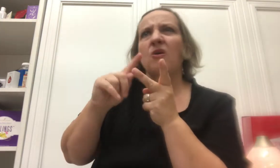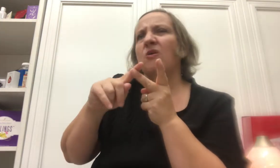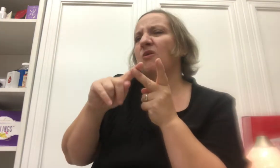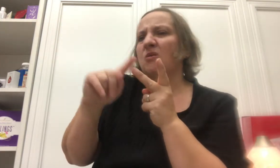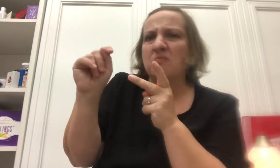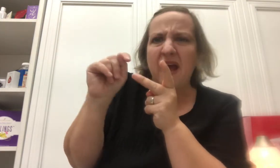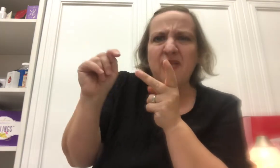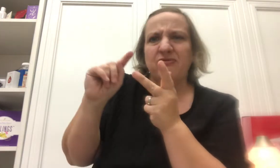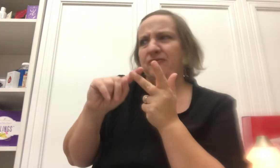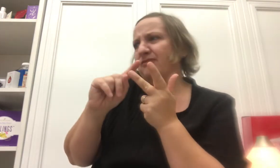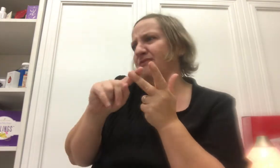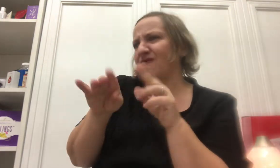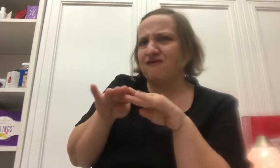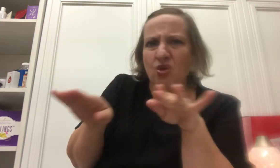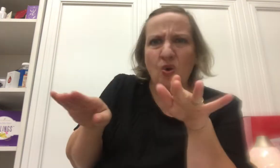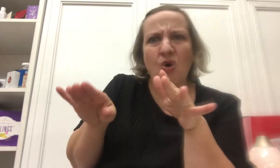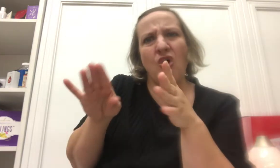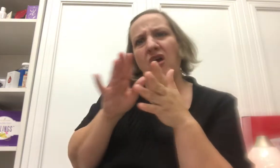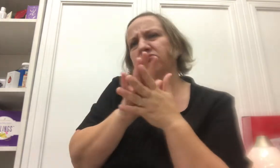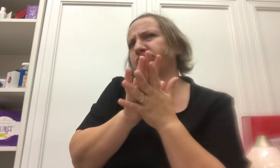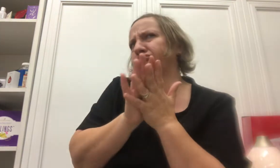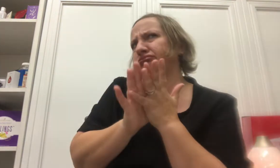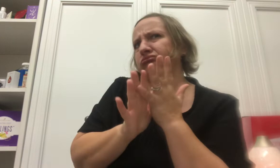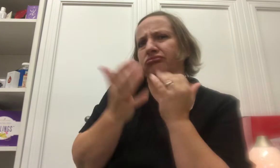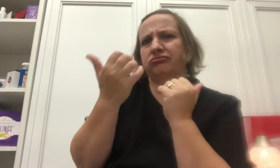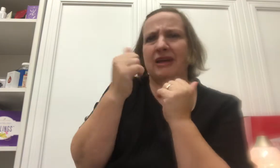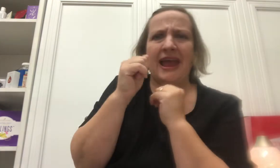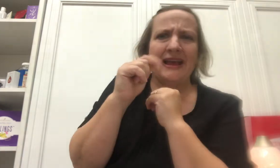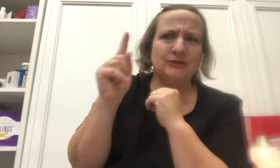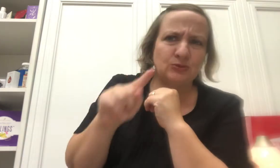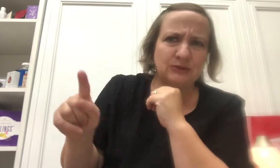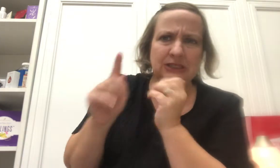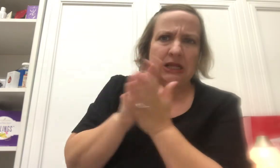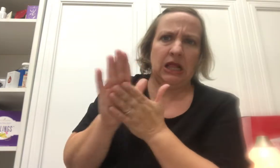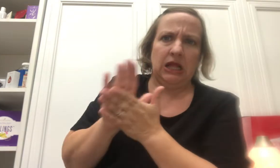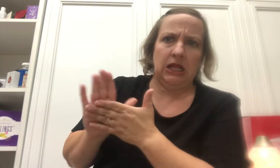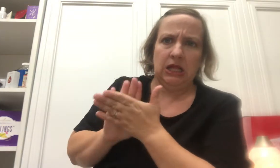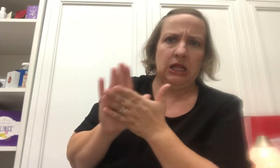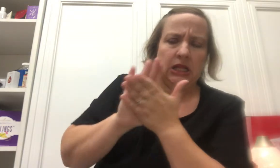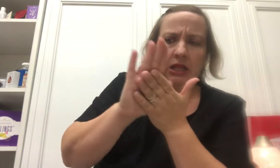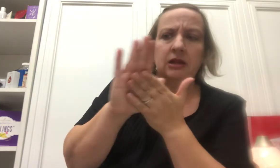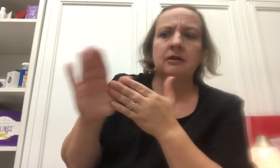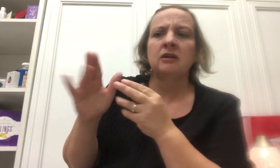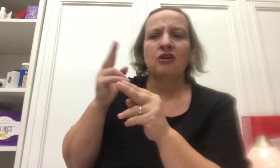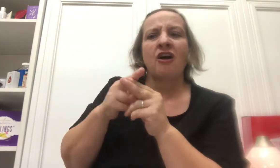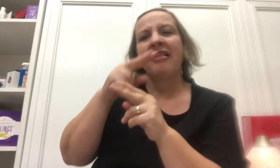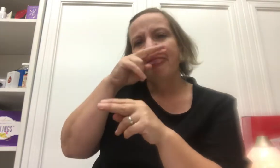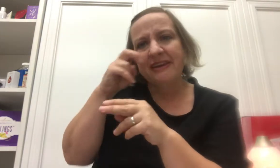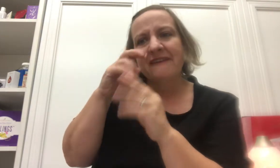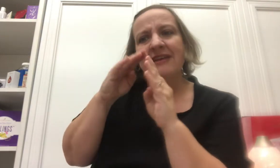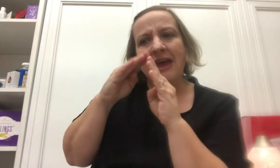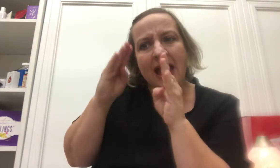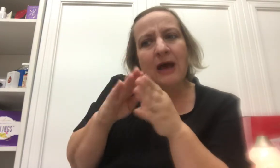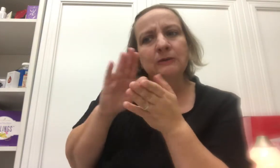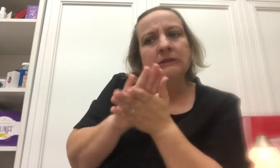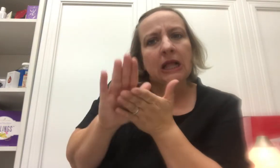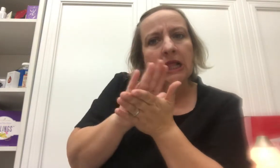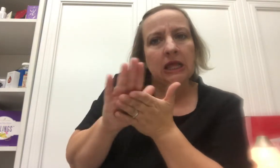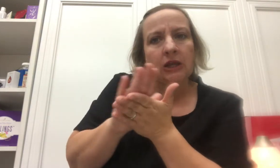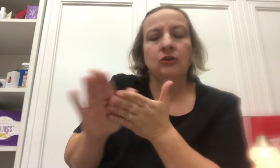spray windows, bathrooms, toilets, floors, A to Z. You can clean it with Thieves Household Cleaner.